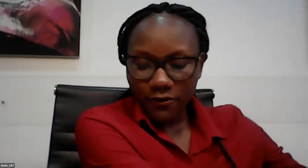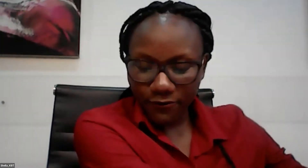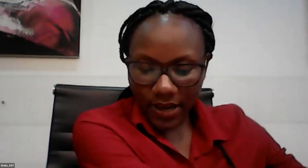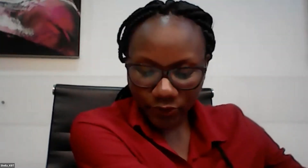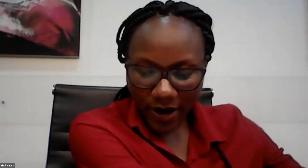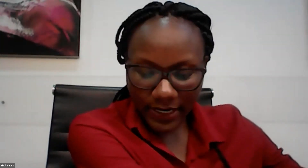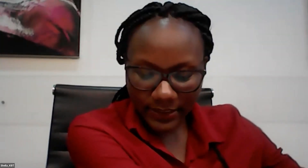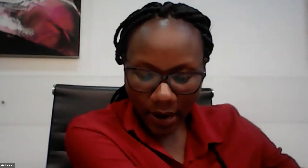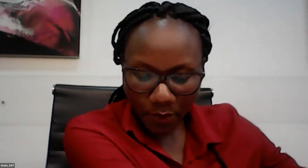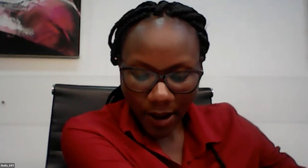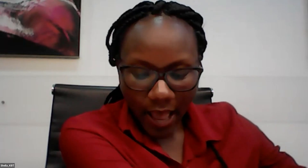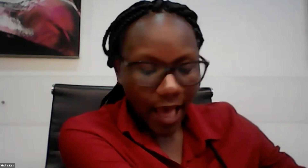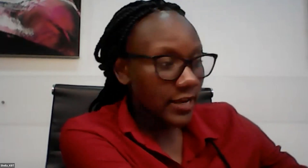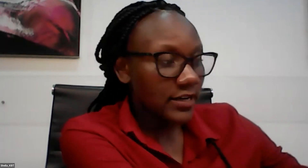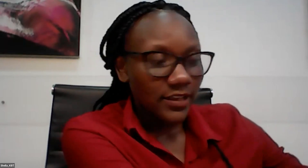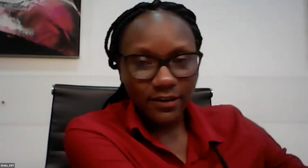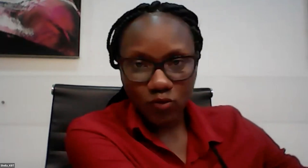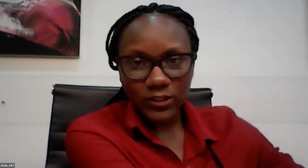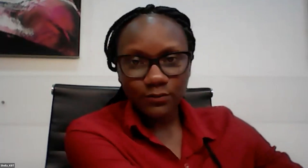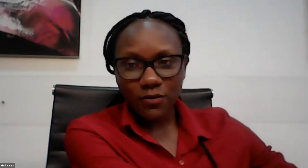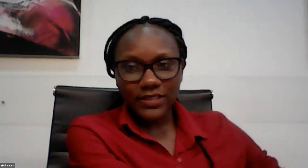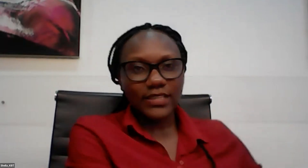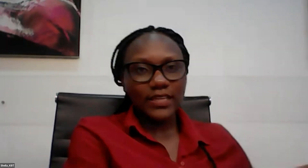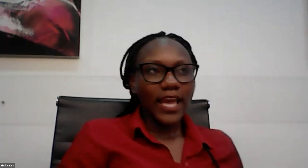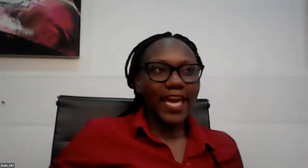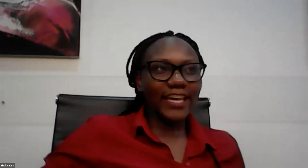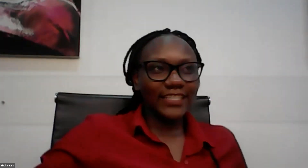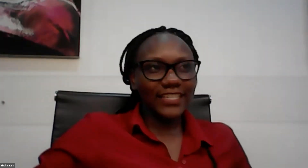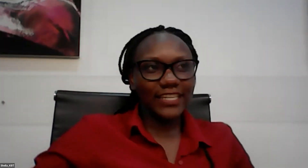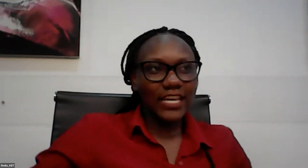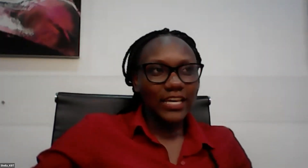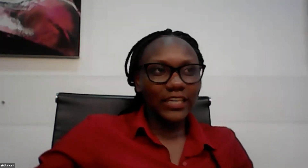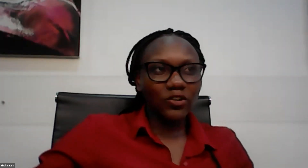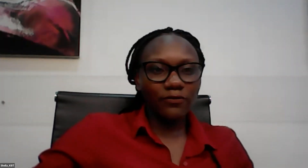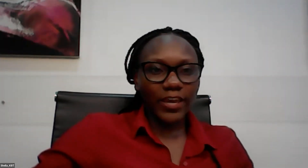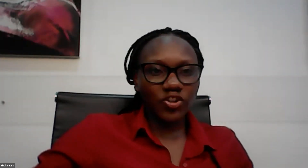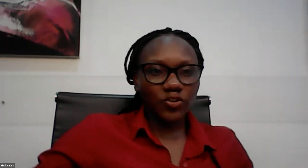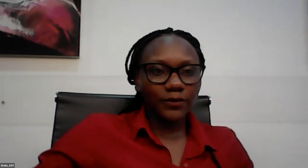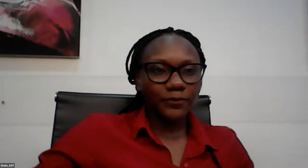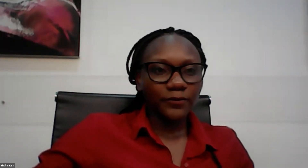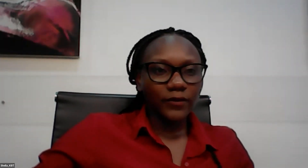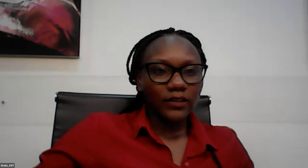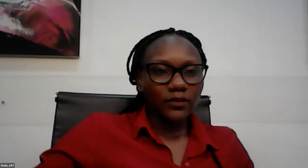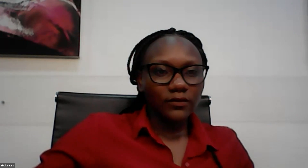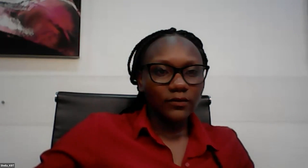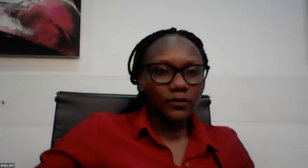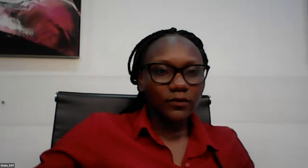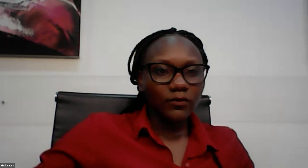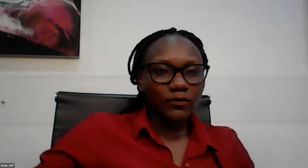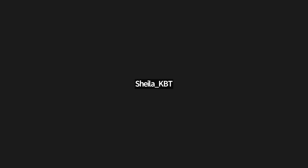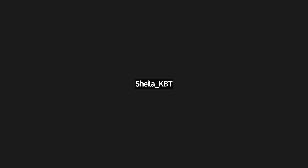runners-up, first runners-up, and the most promising AT innovation.